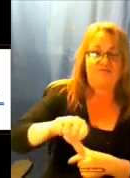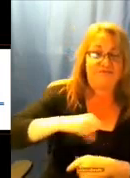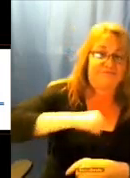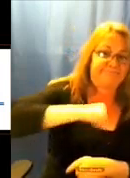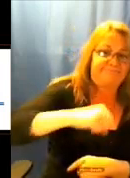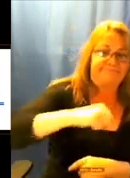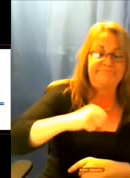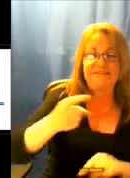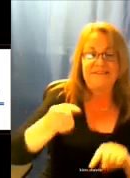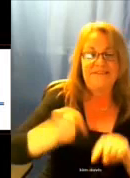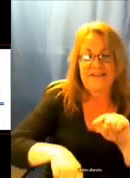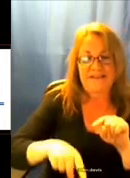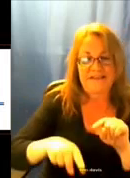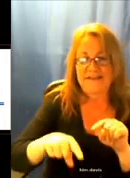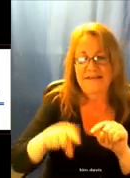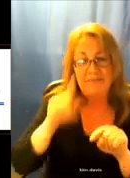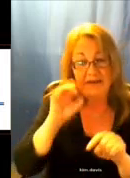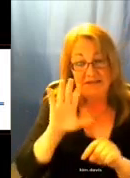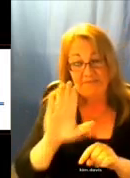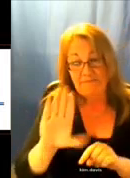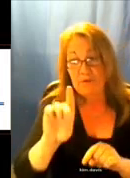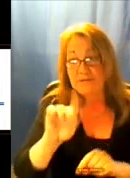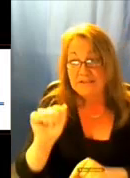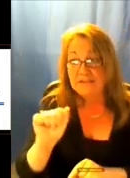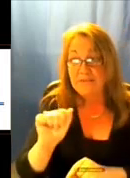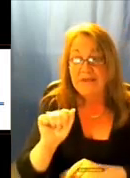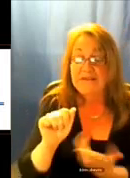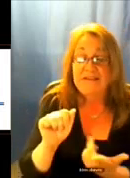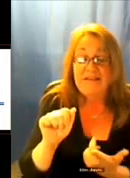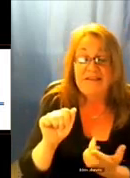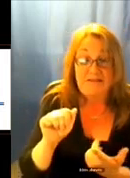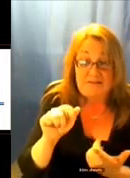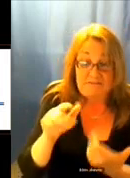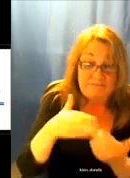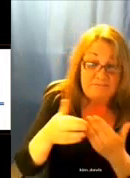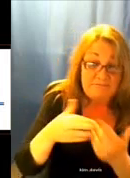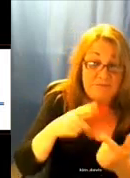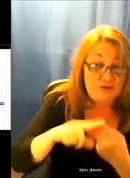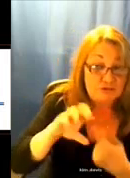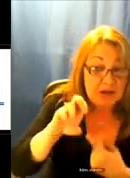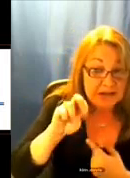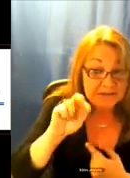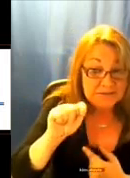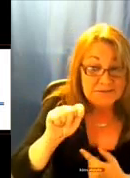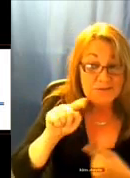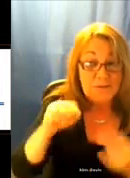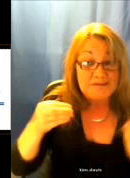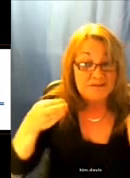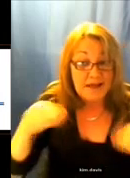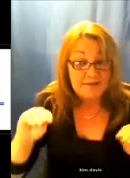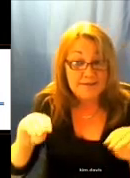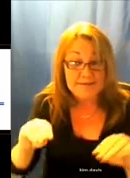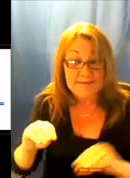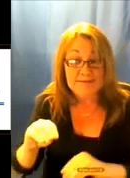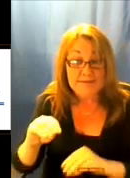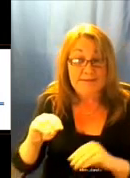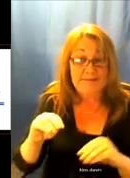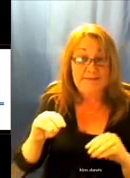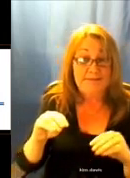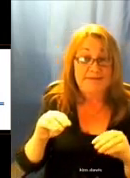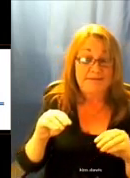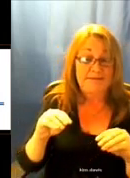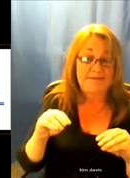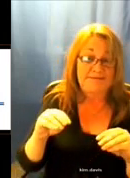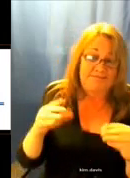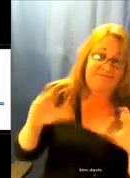prohibited from discrimination or prevention based on disability alone.